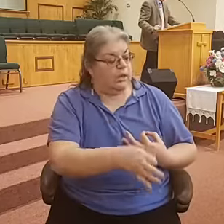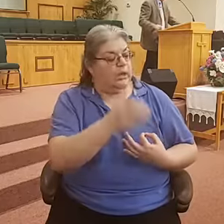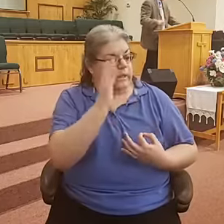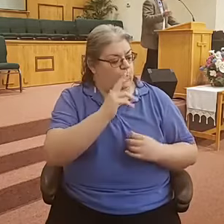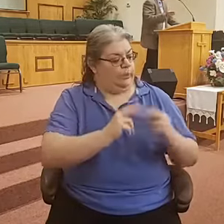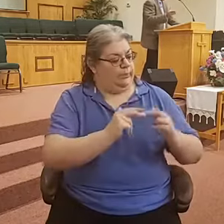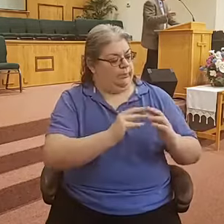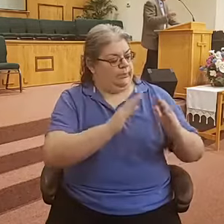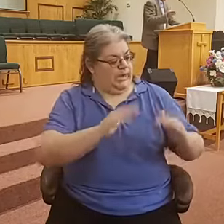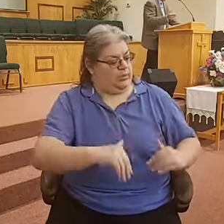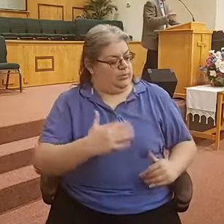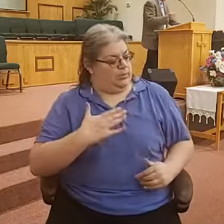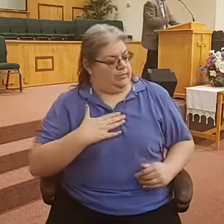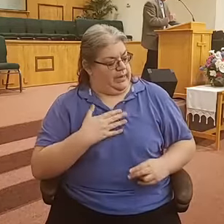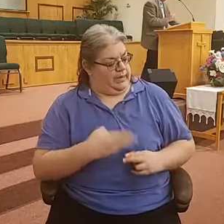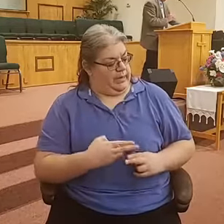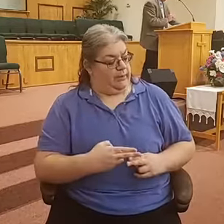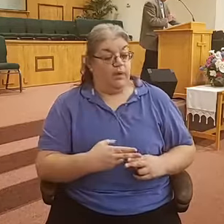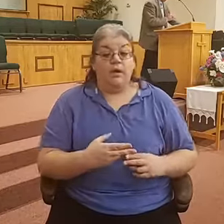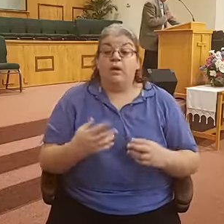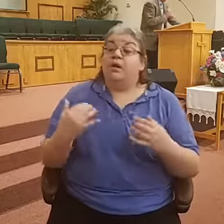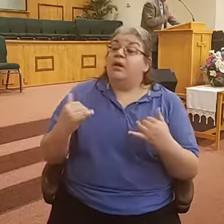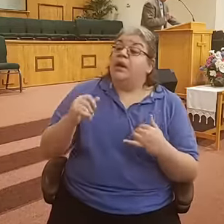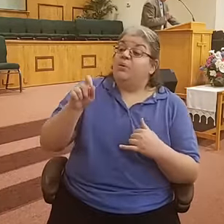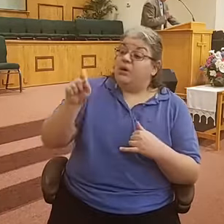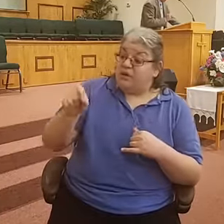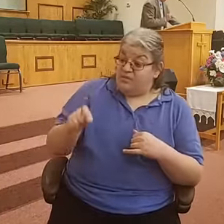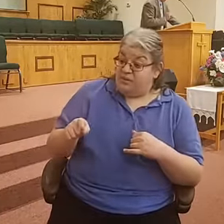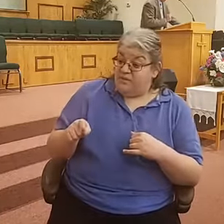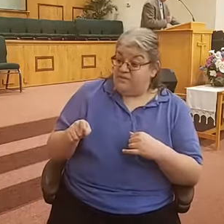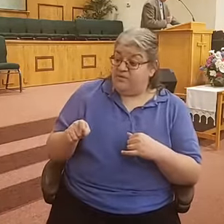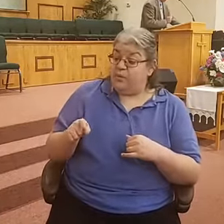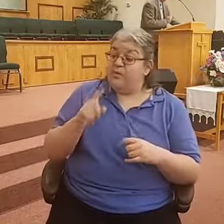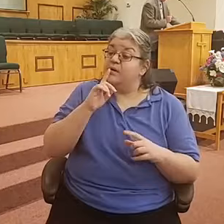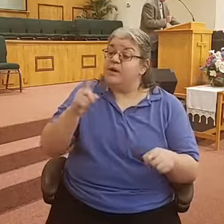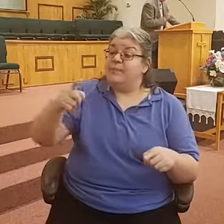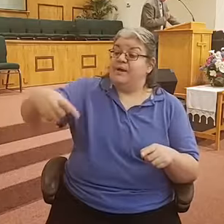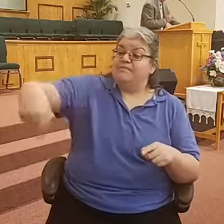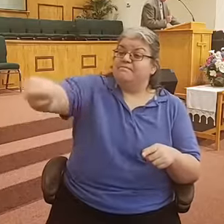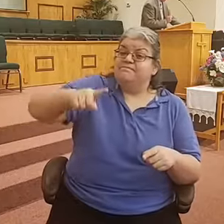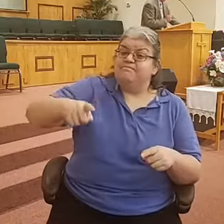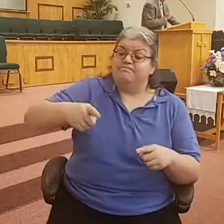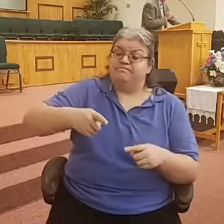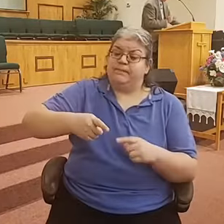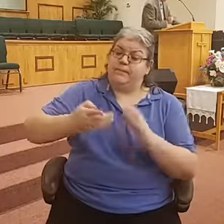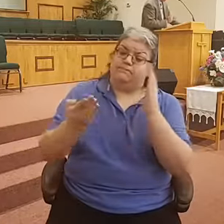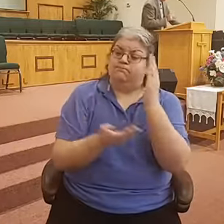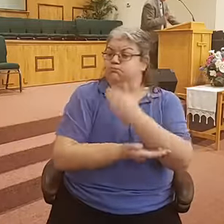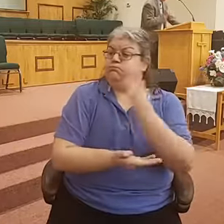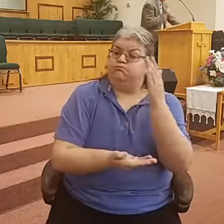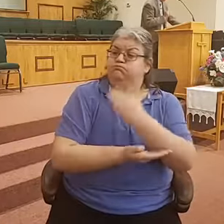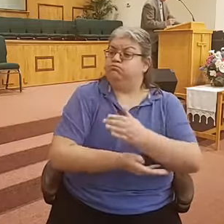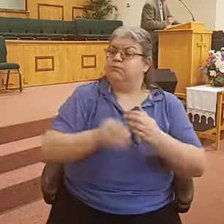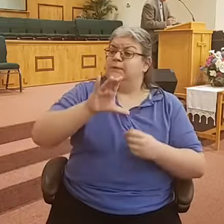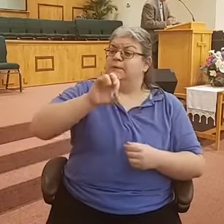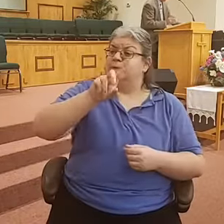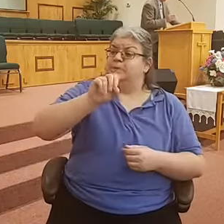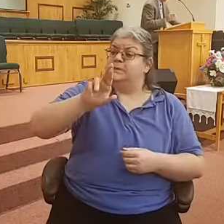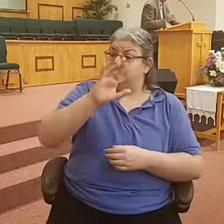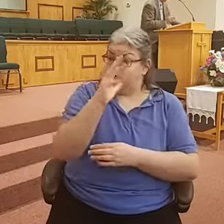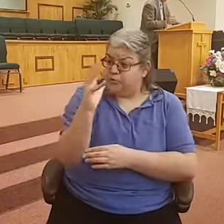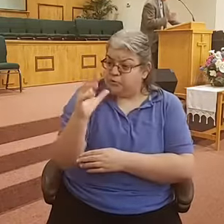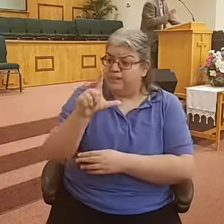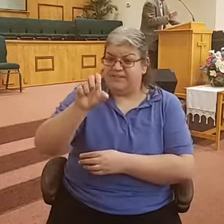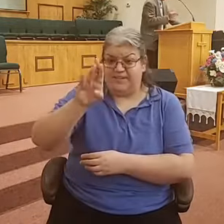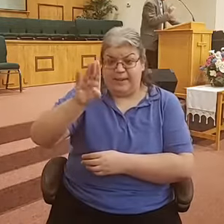name. Now therefore, command thou that they hew me cedar trees out of Lebanon, and my servants shall be with thy servants,